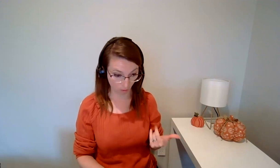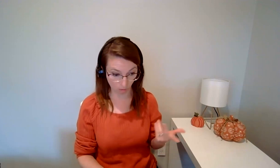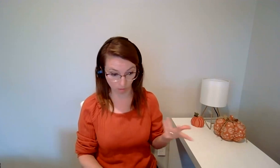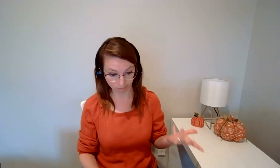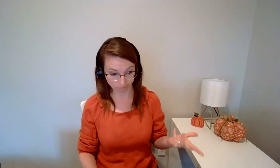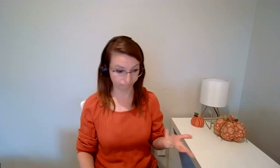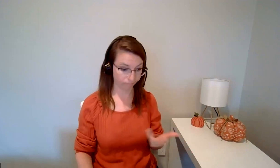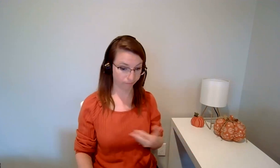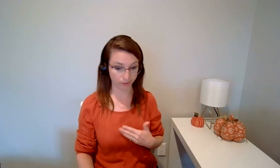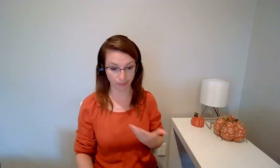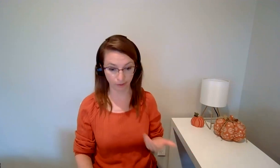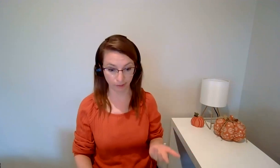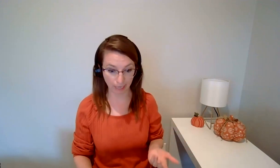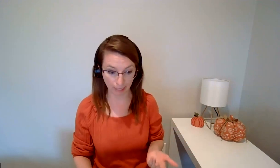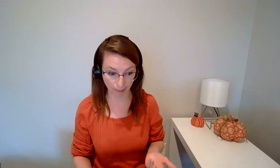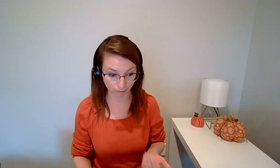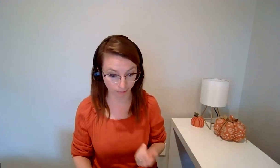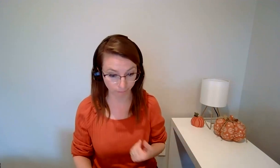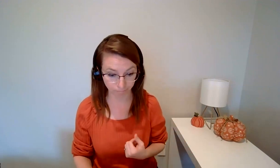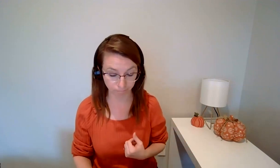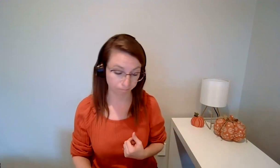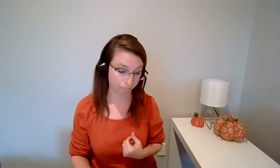So I could ask,